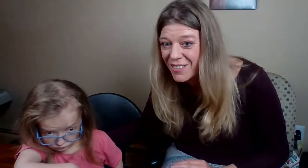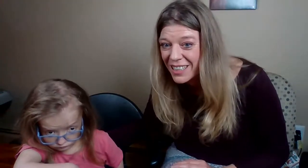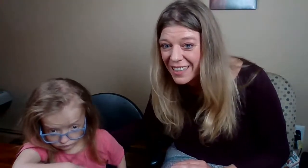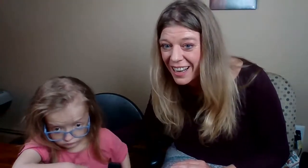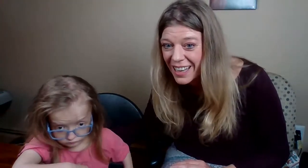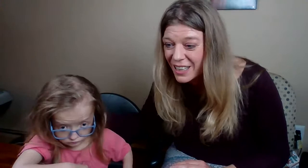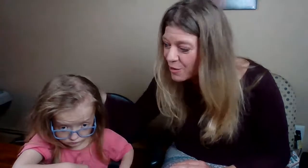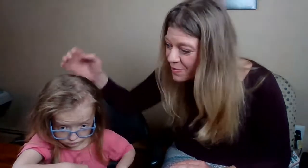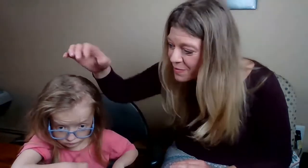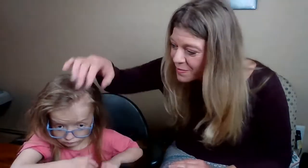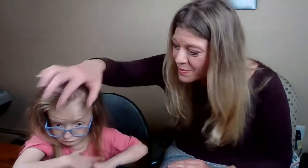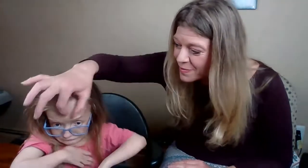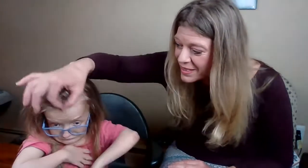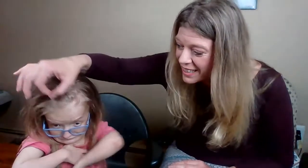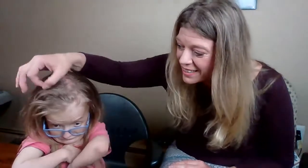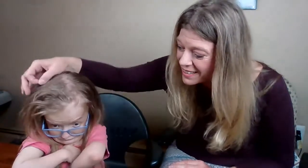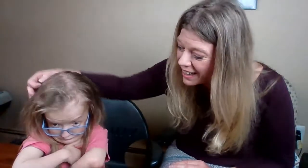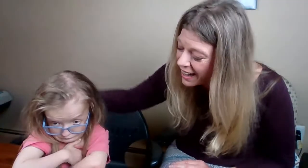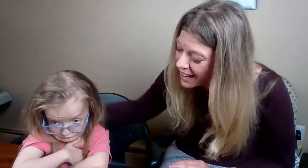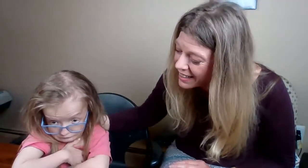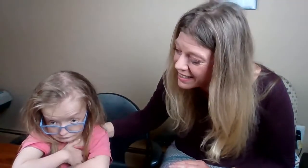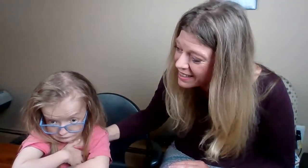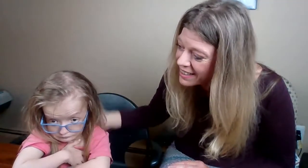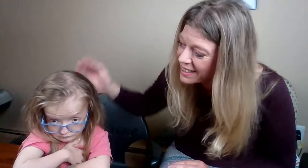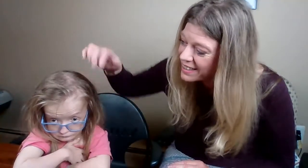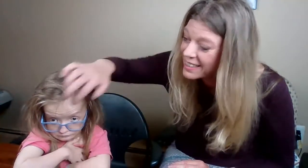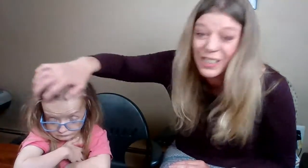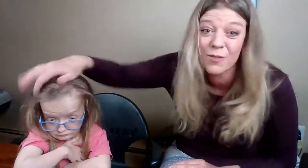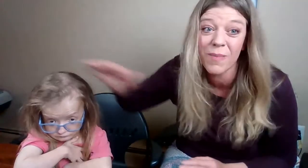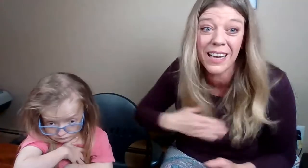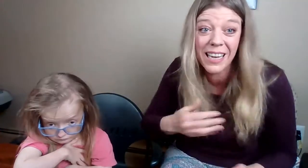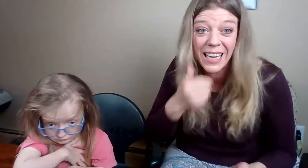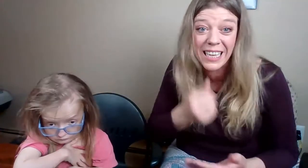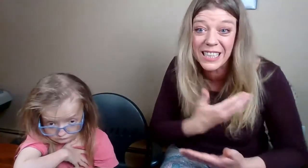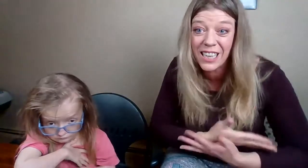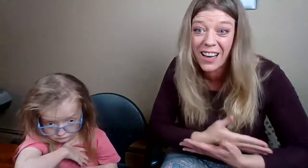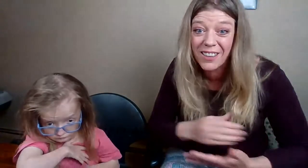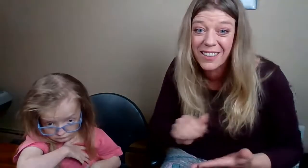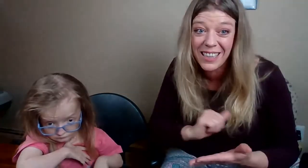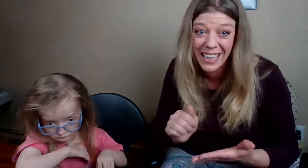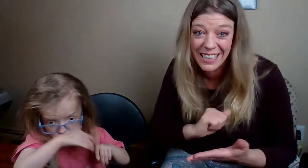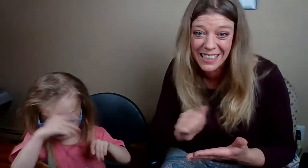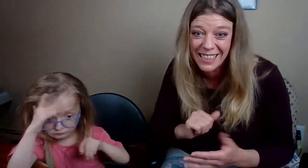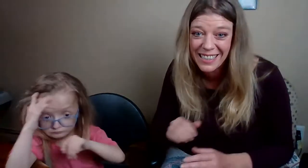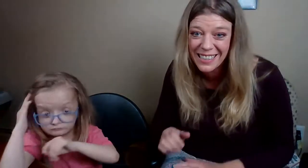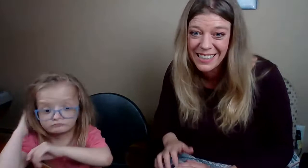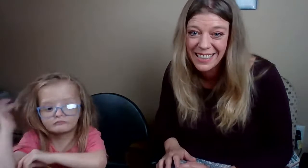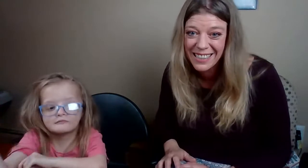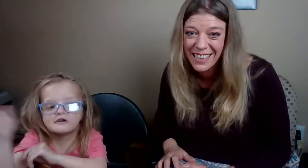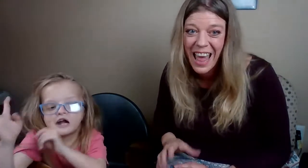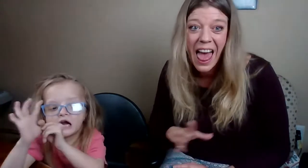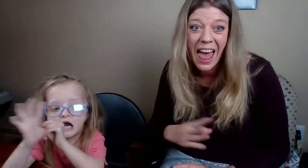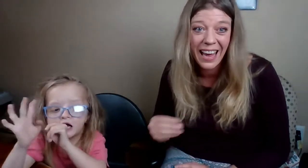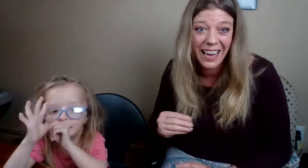to say hi to them? Yes, say hi. This is my daughter, Alexis,